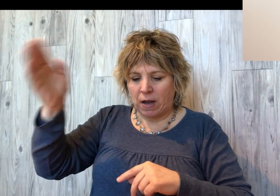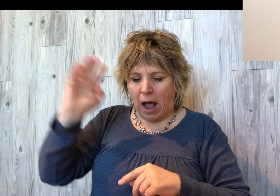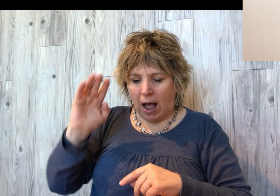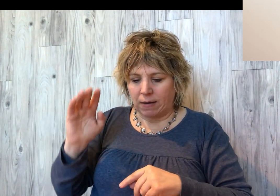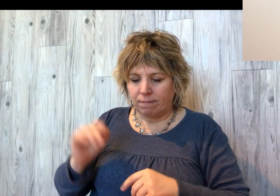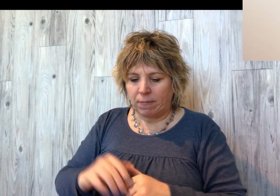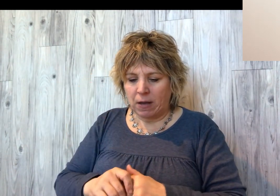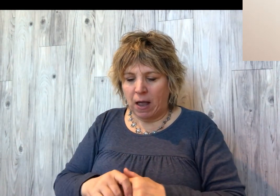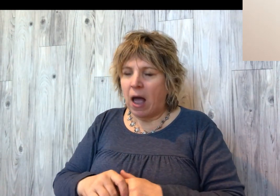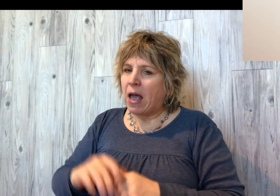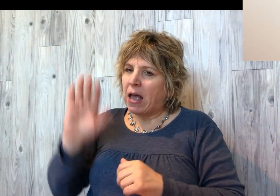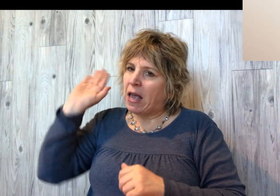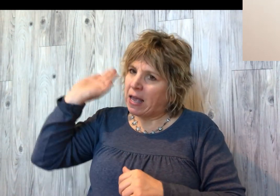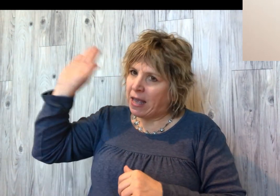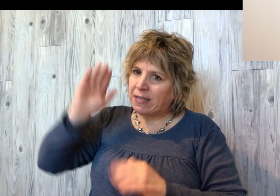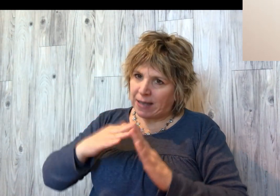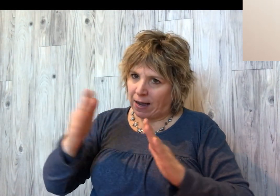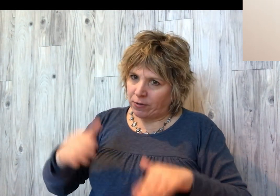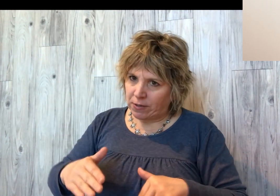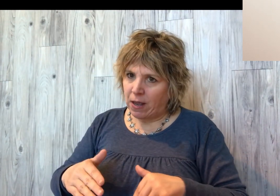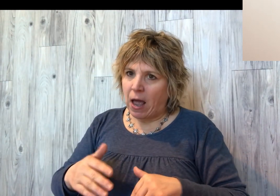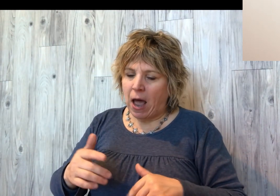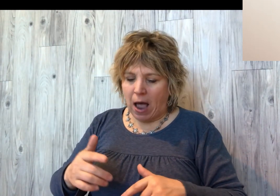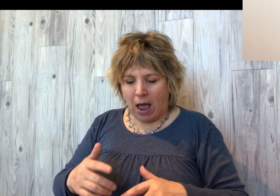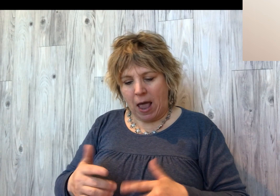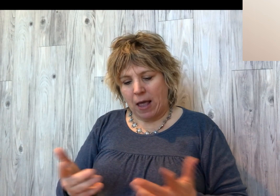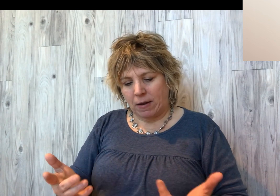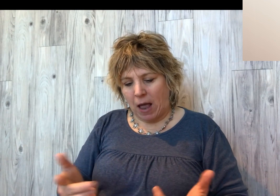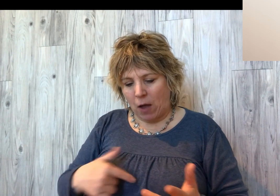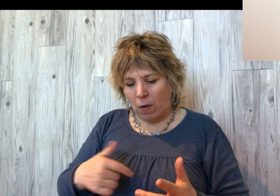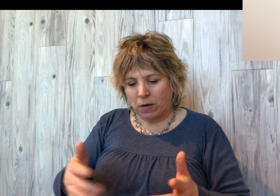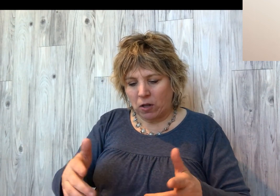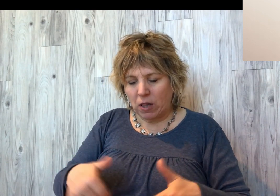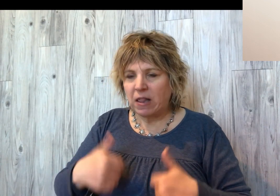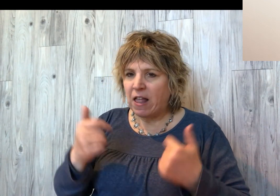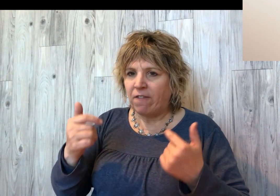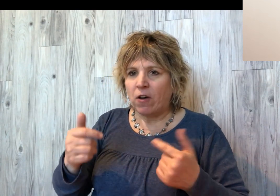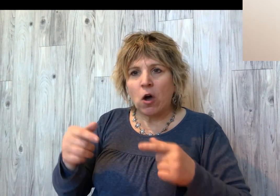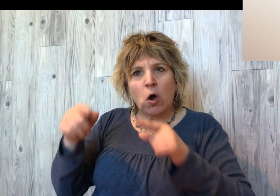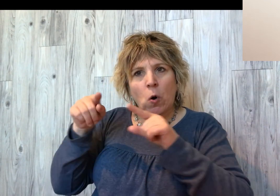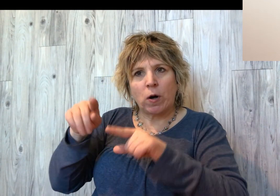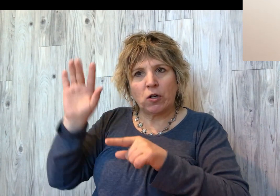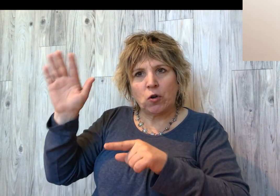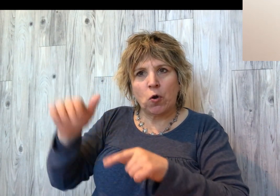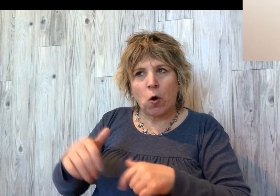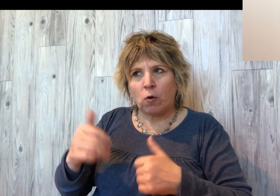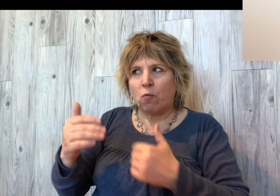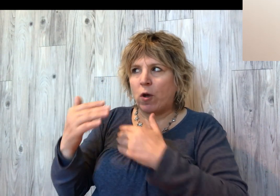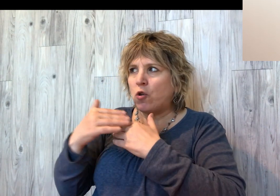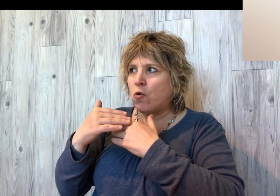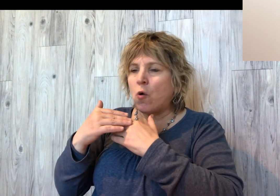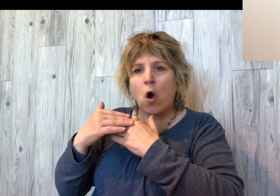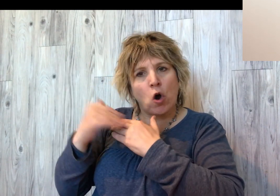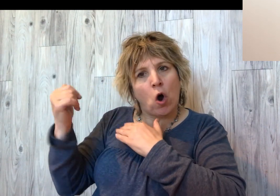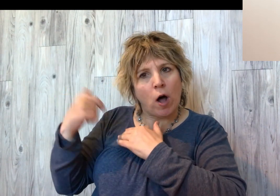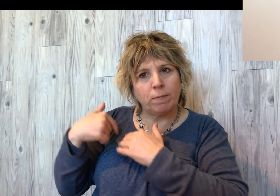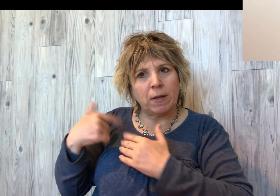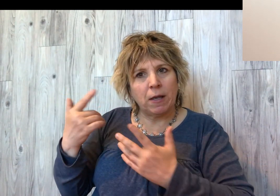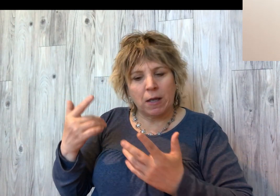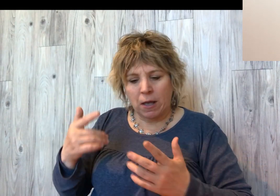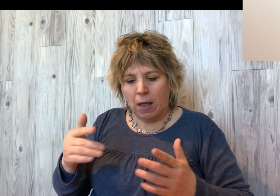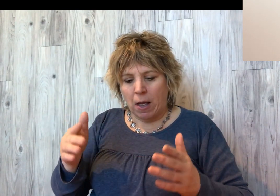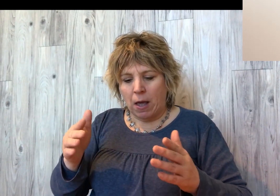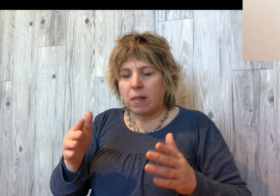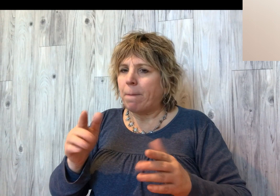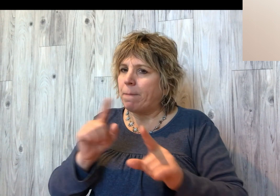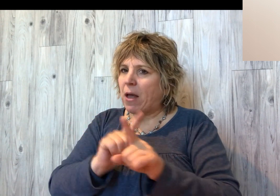house. And I said, Lord, I want to get back in between your lines. I want to live my life according to what you've called me to do. Listen